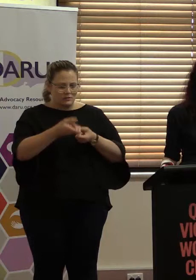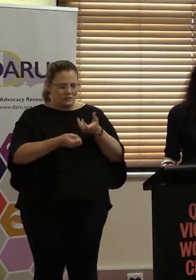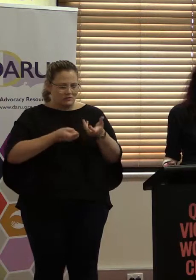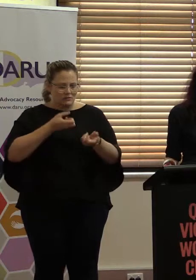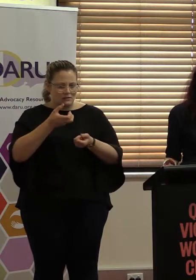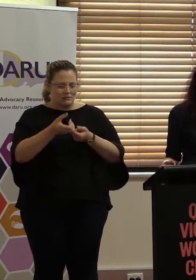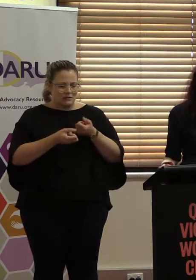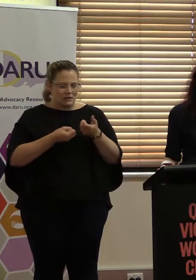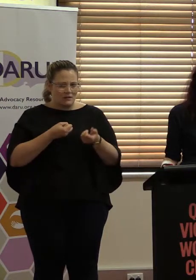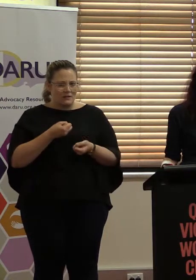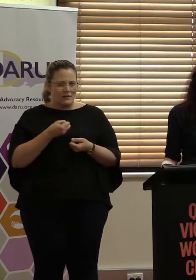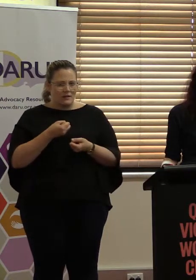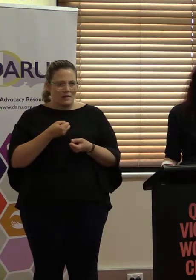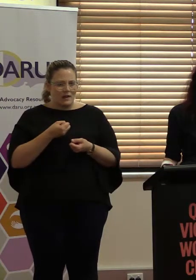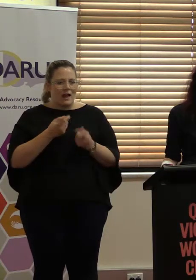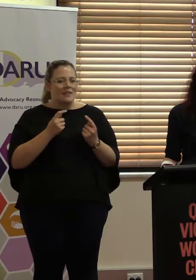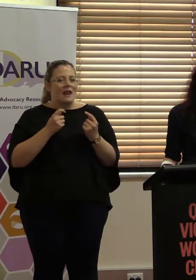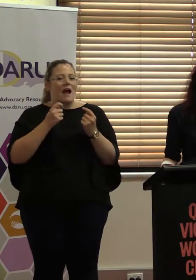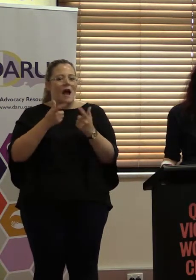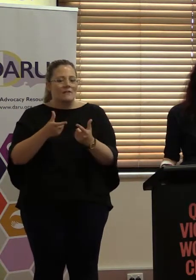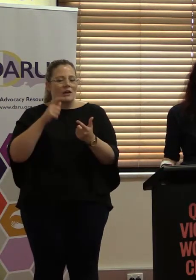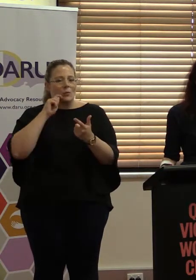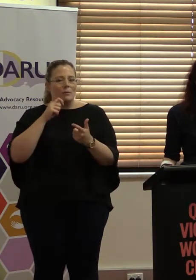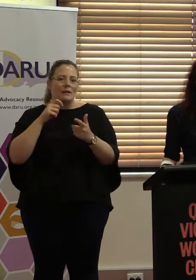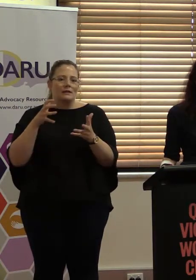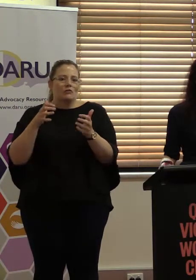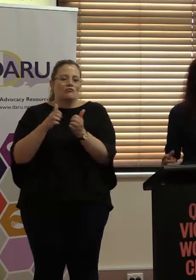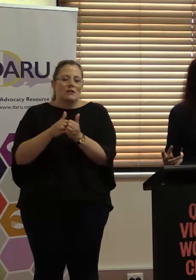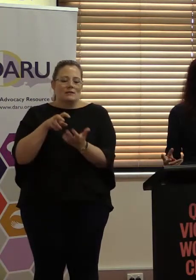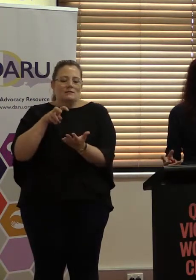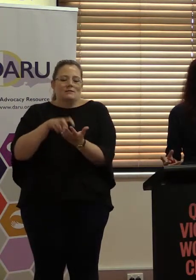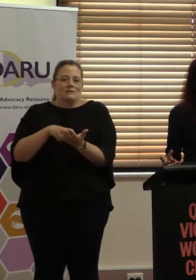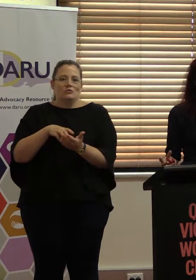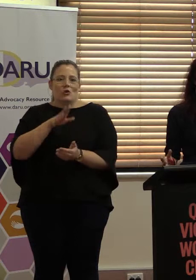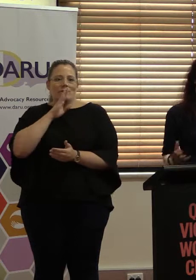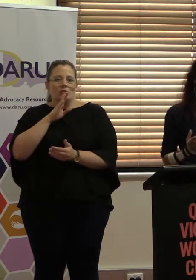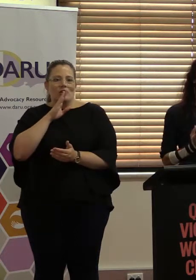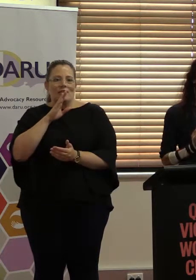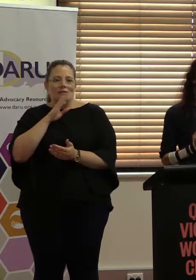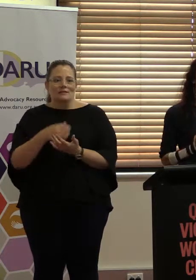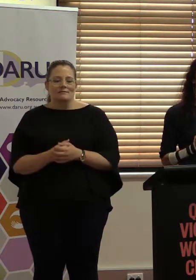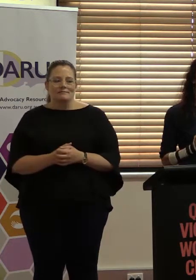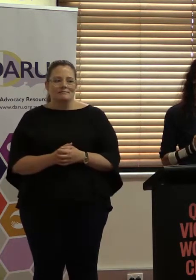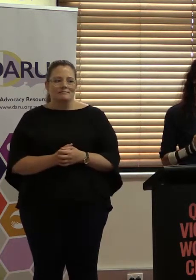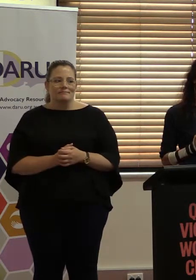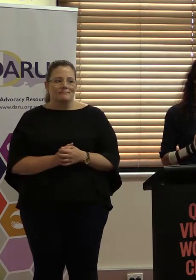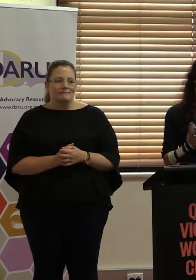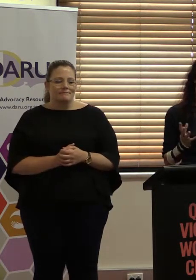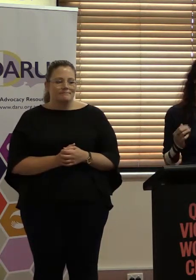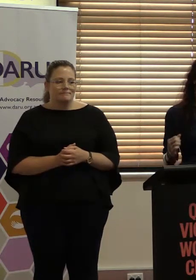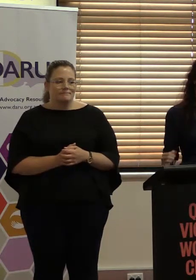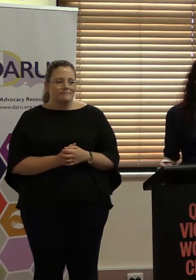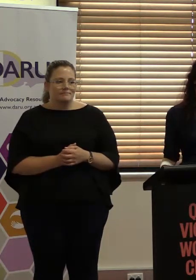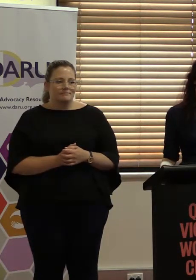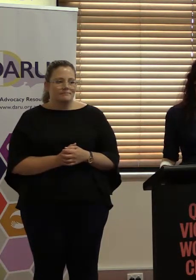and the fact that they were all being confidentially settled. And you would be. If you were the head